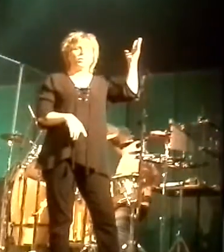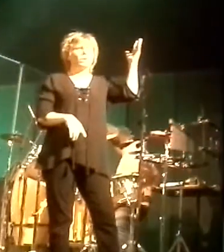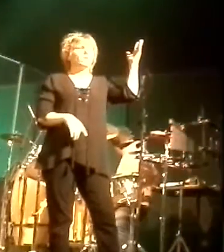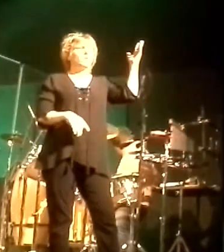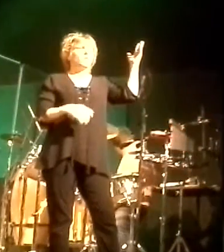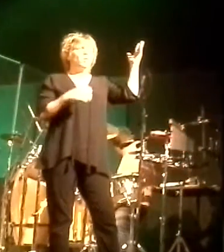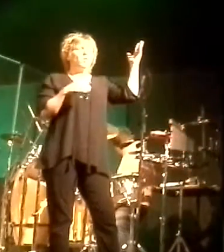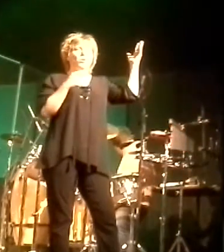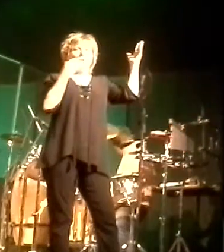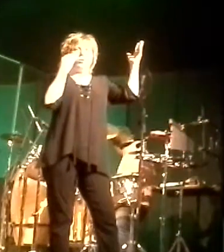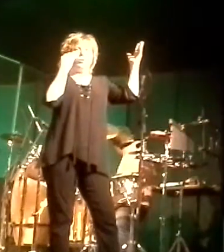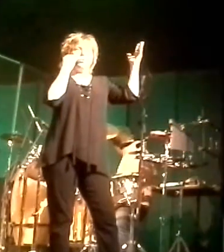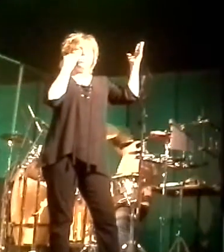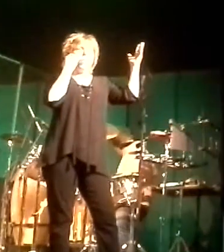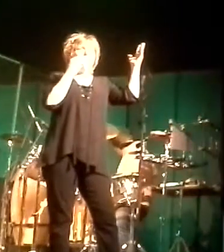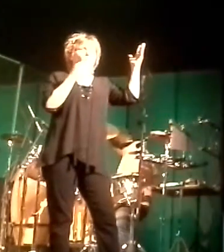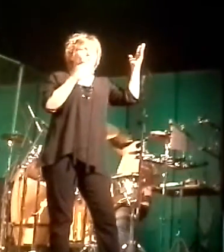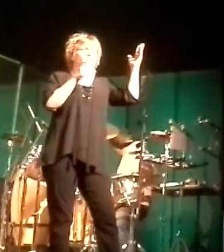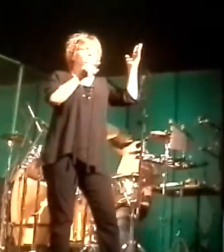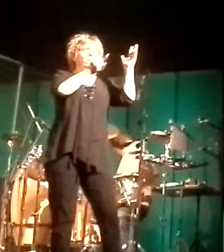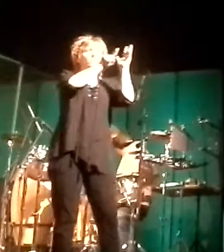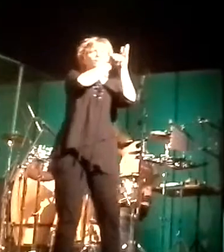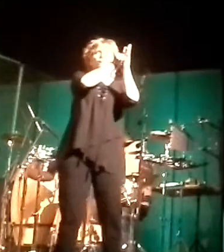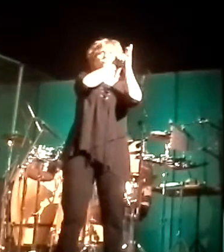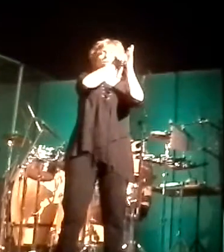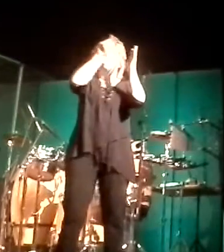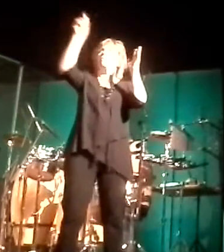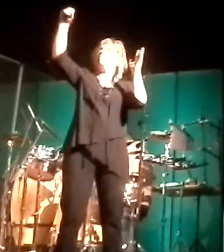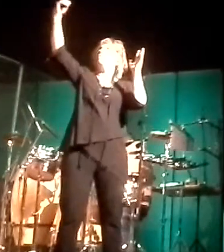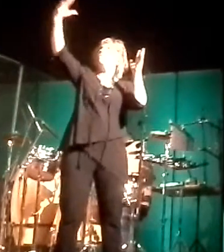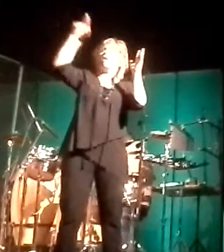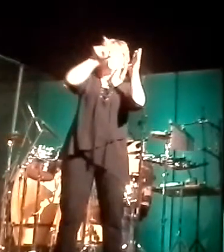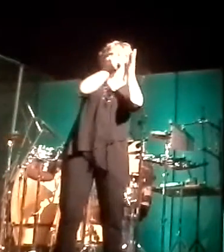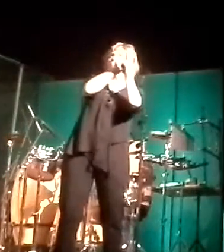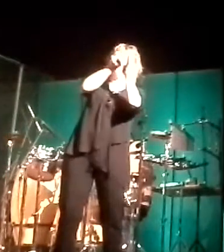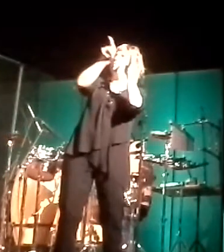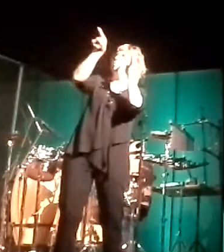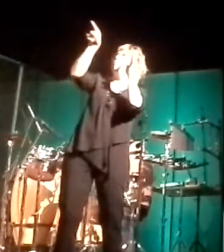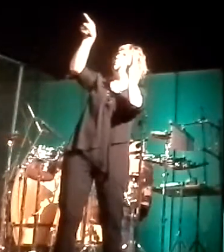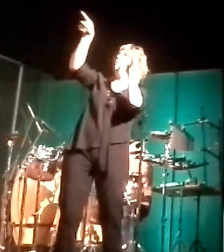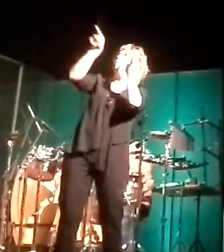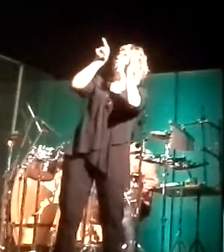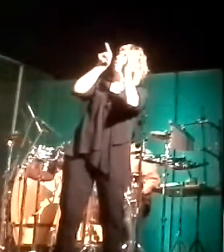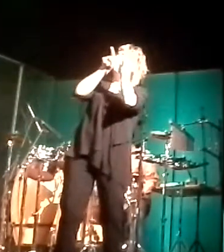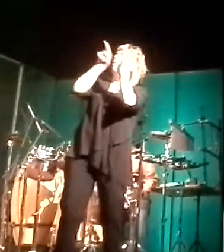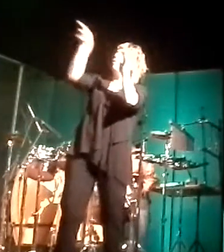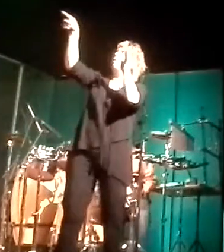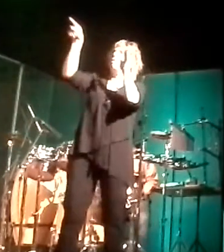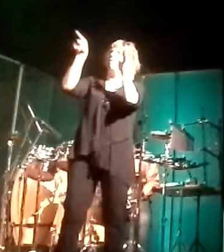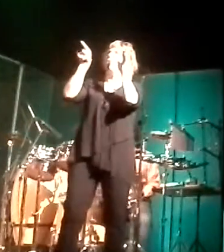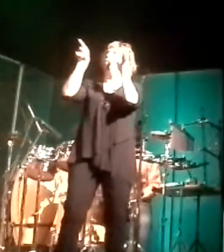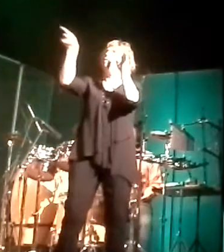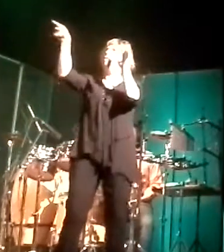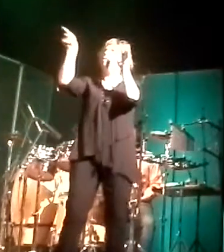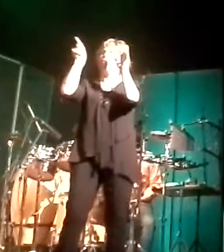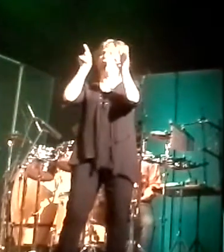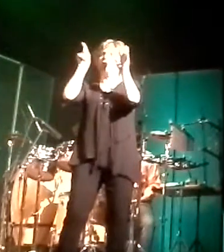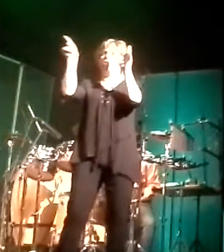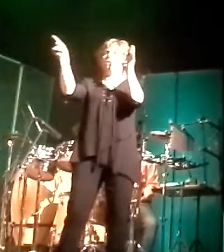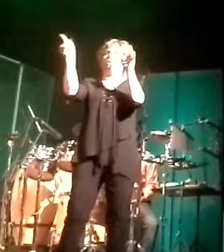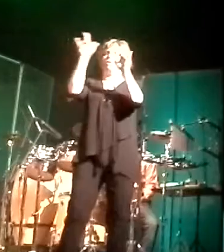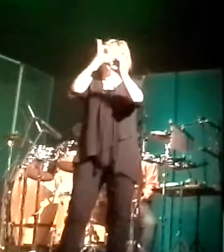see branches reaching. But these branches were reaching through the darkness into the light. And as they